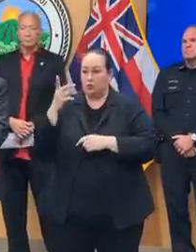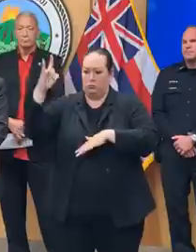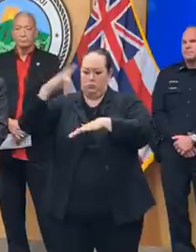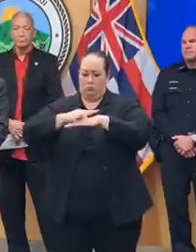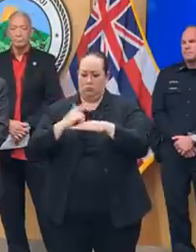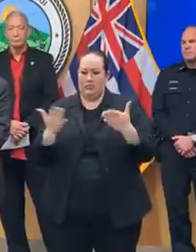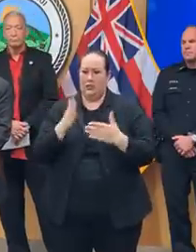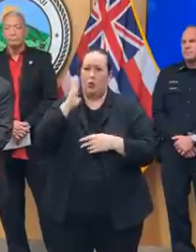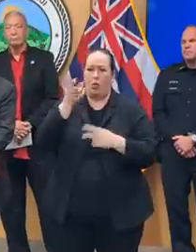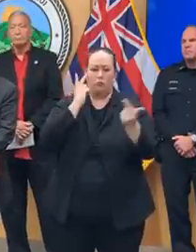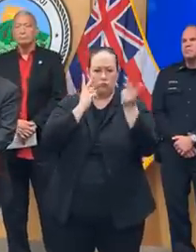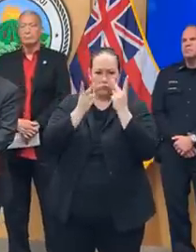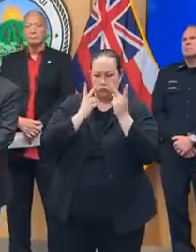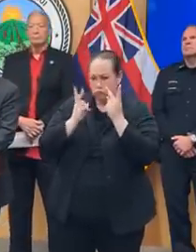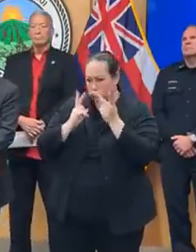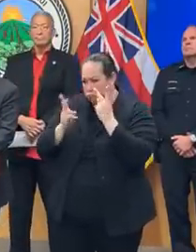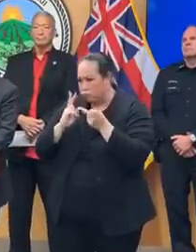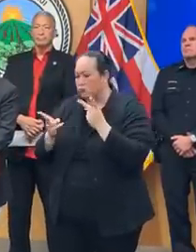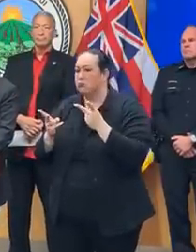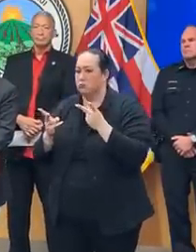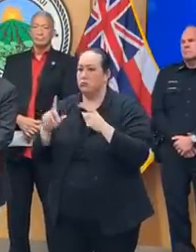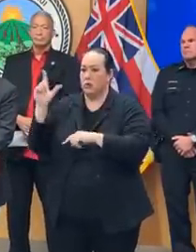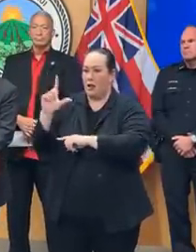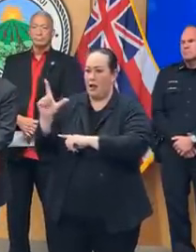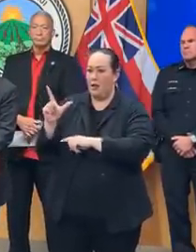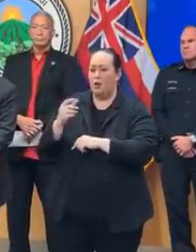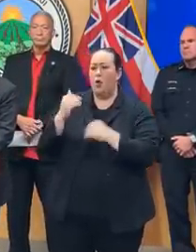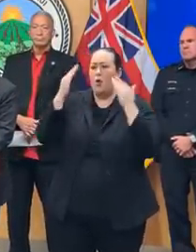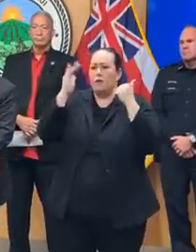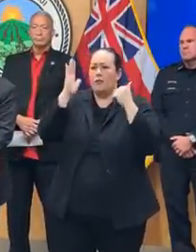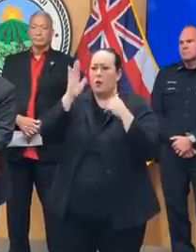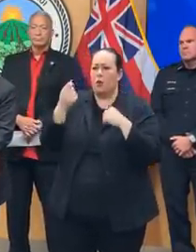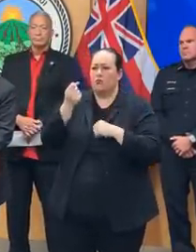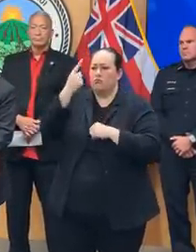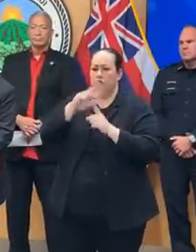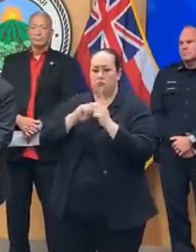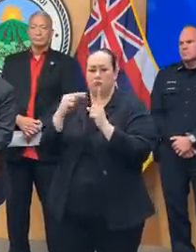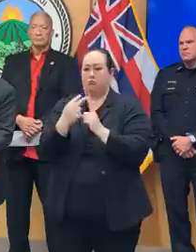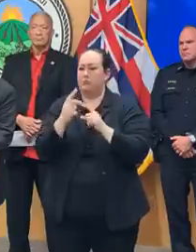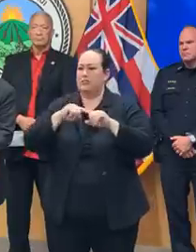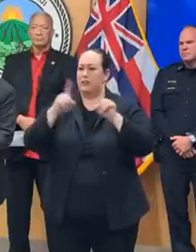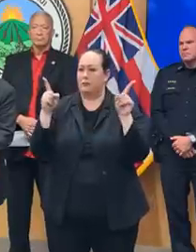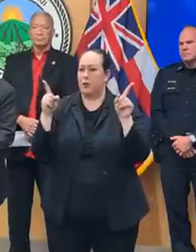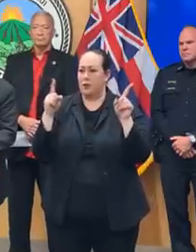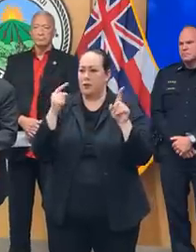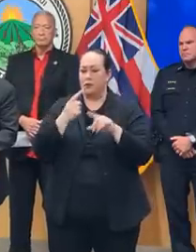give him additional understanding about Hawaii. But like I said, he's been very gracious.